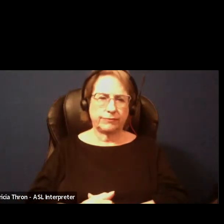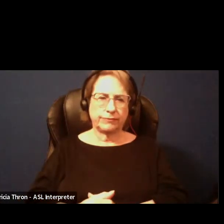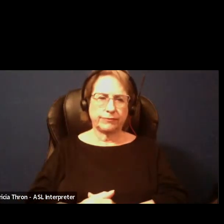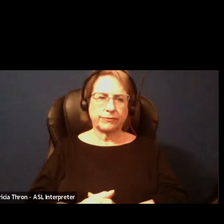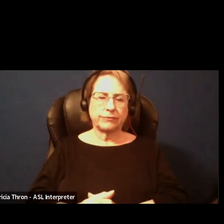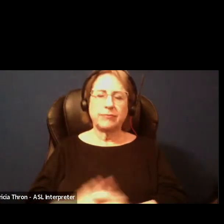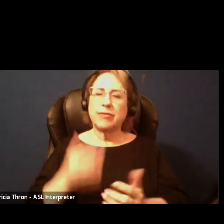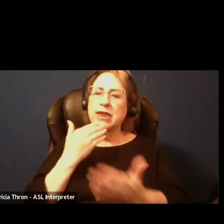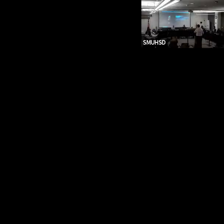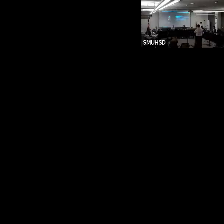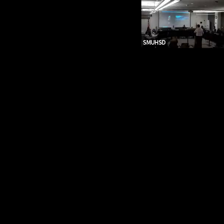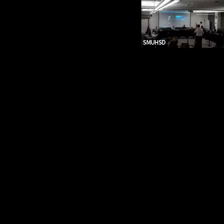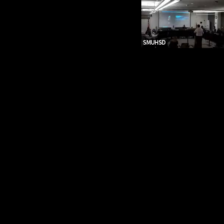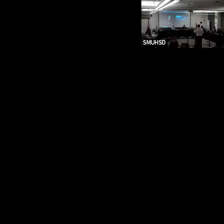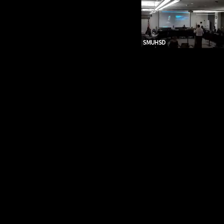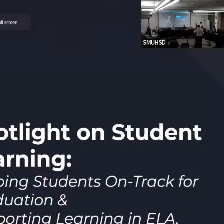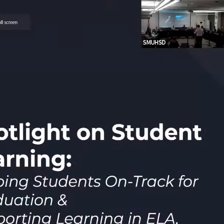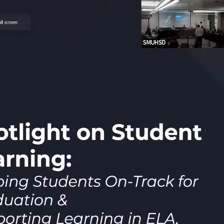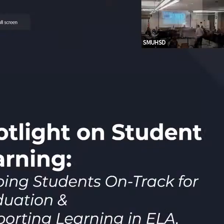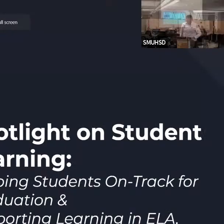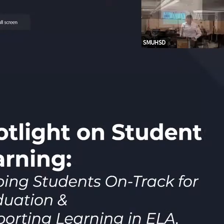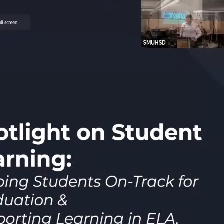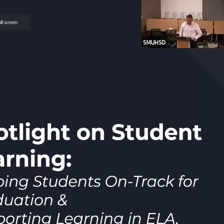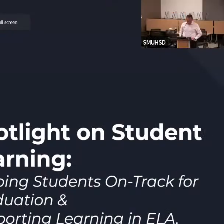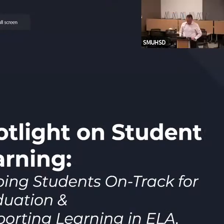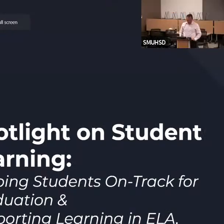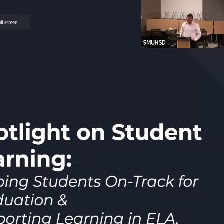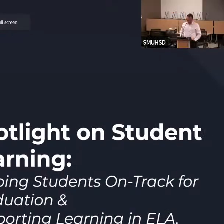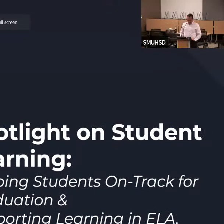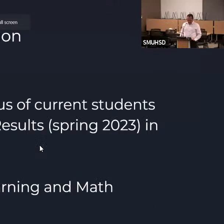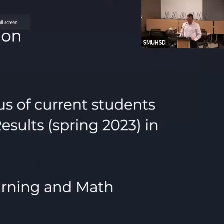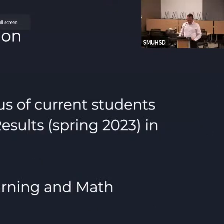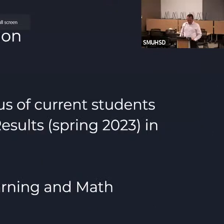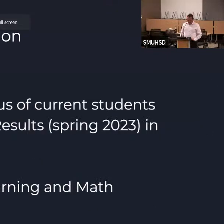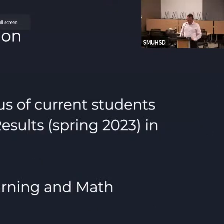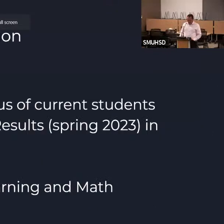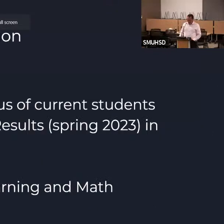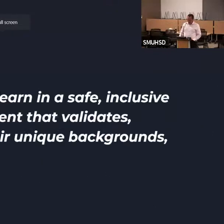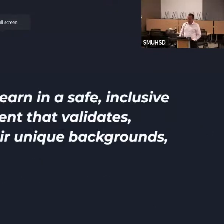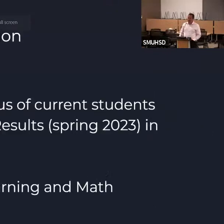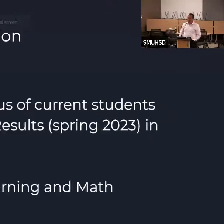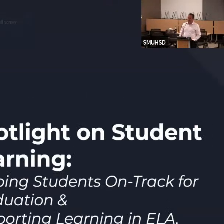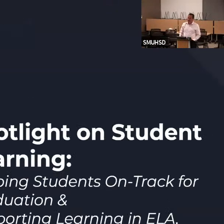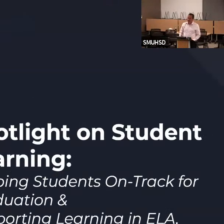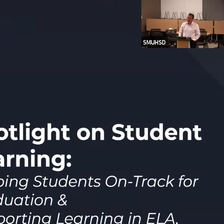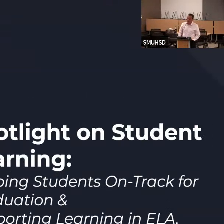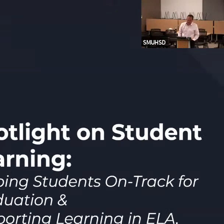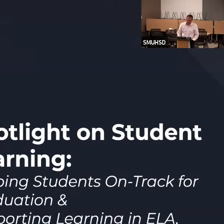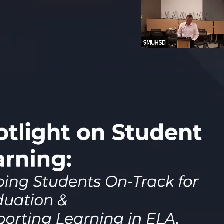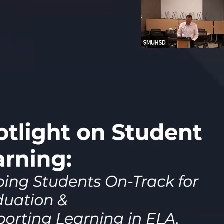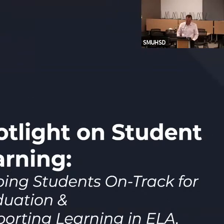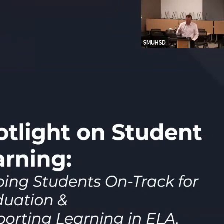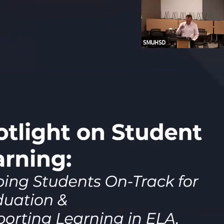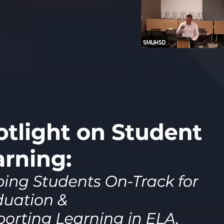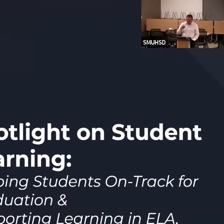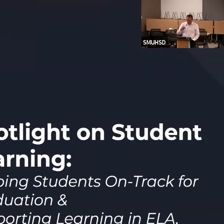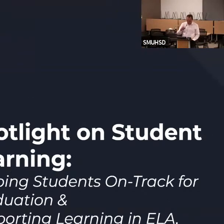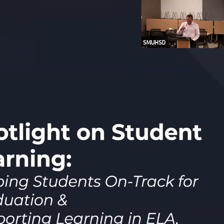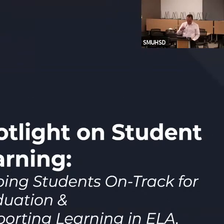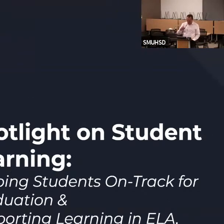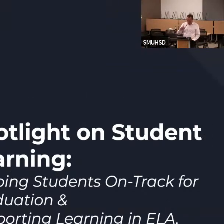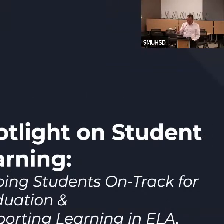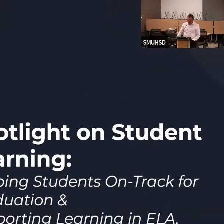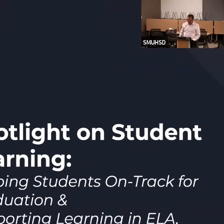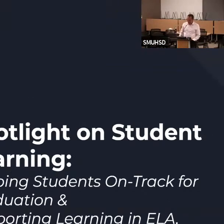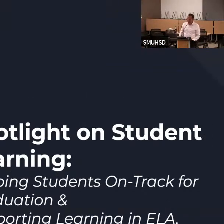Good evening, Board President Land, trustees. I'm here tonight to share, as Superintendent Booker just said,